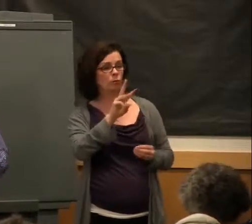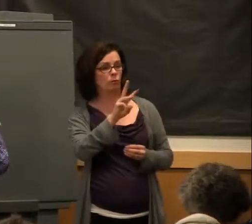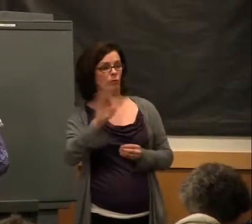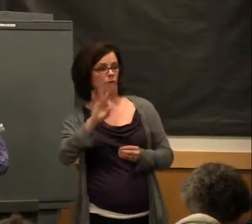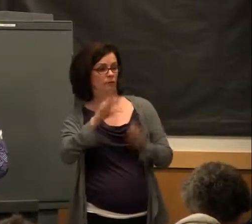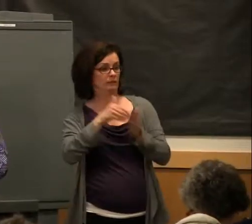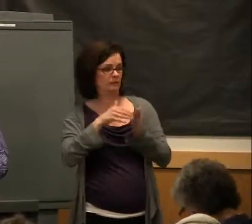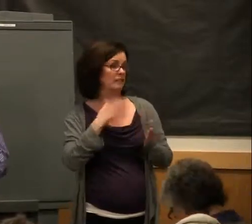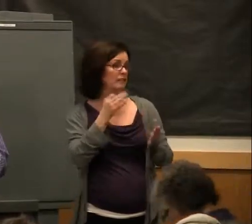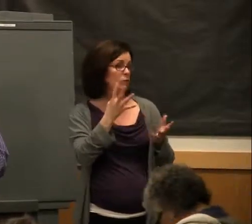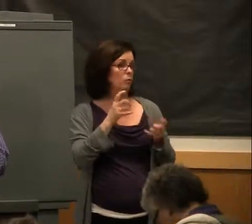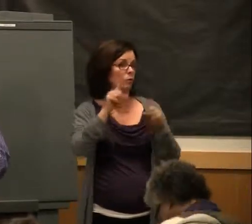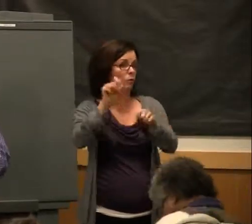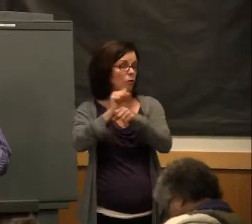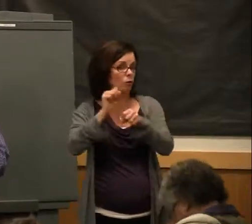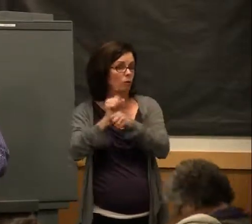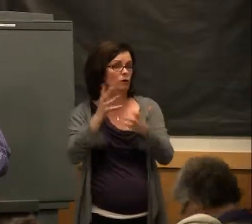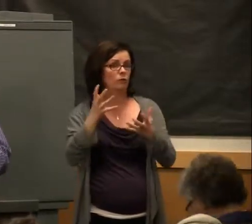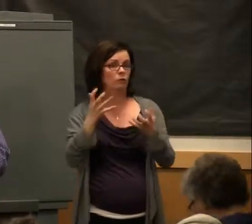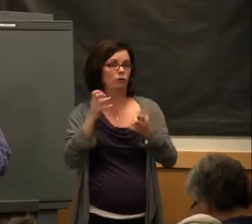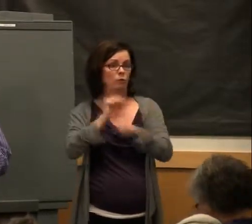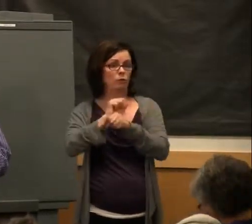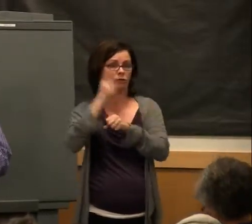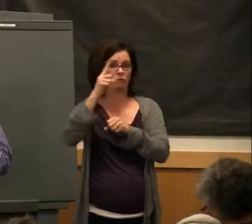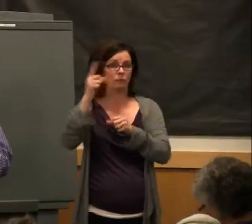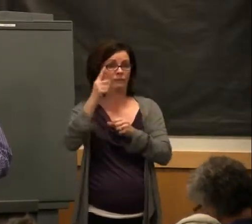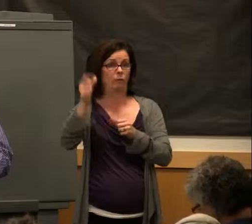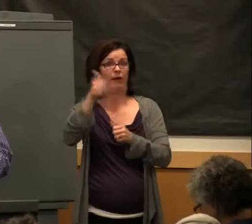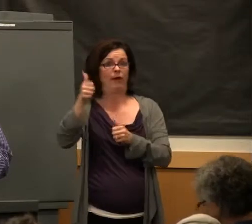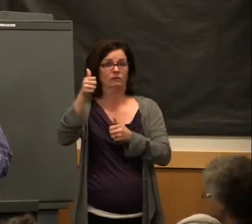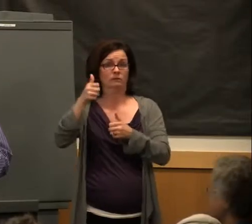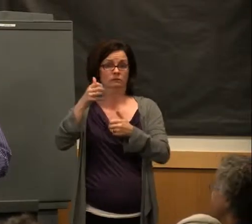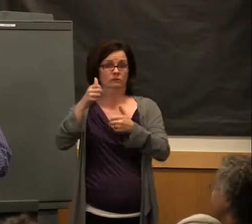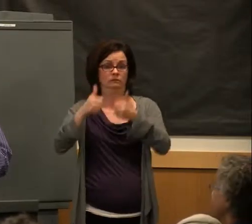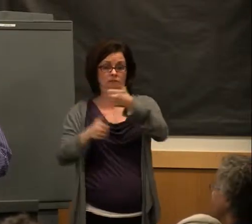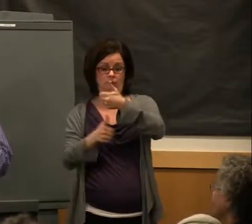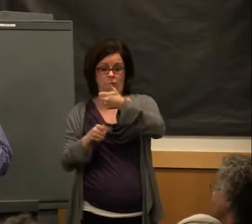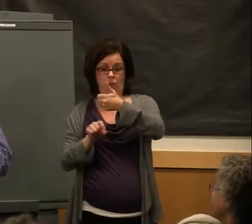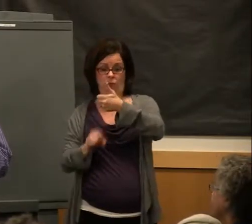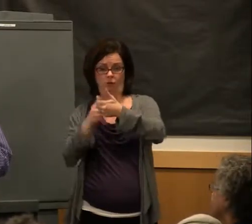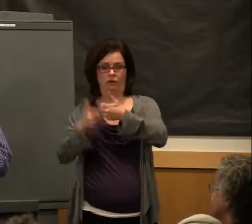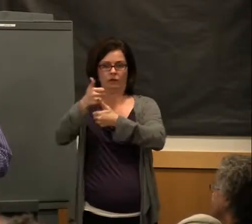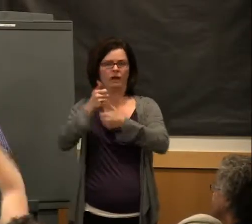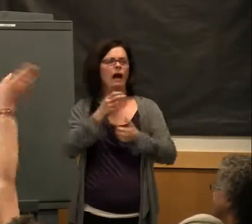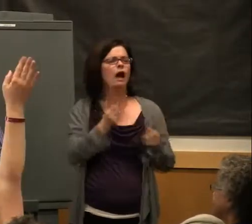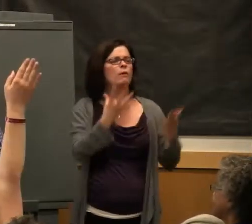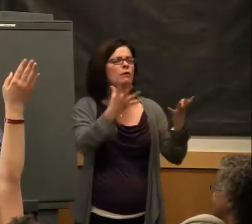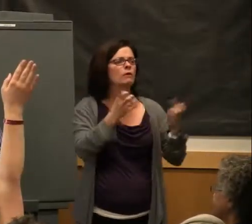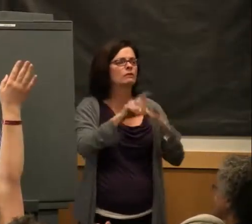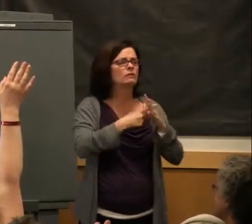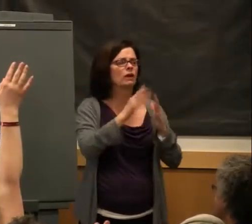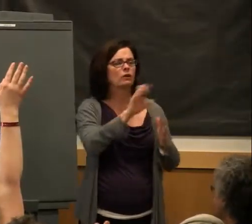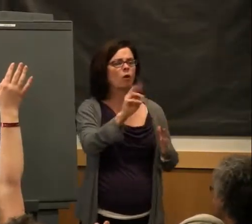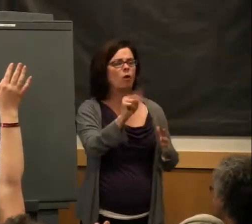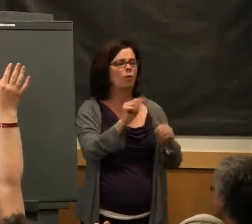going into the workplace and working for someone else. How many of you think you might be interested in starting your own business